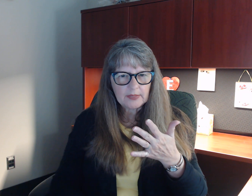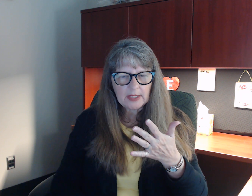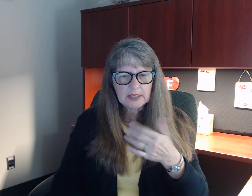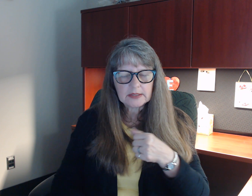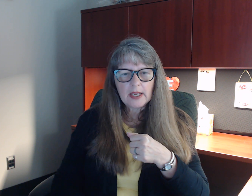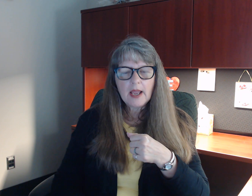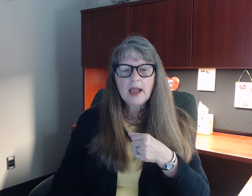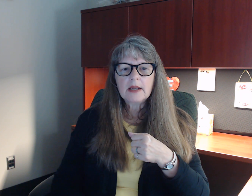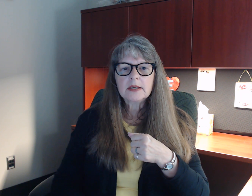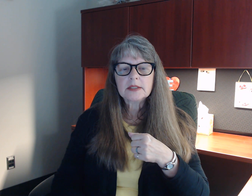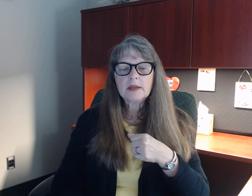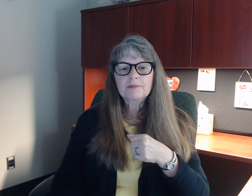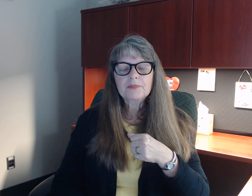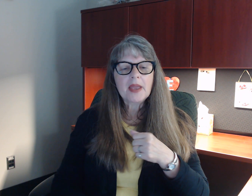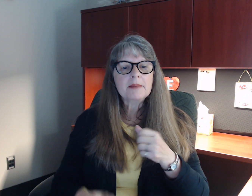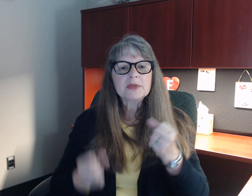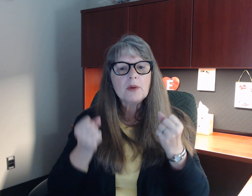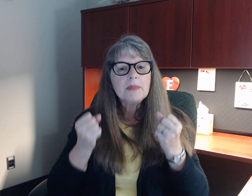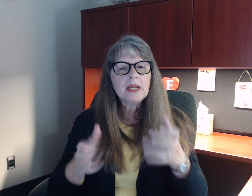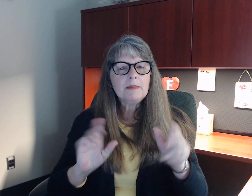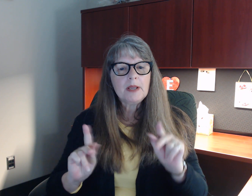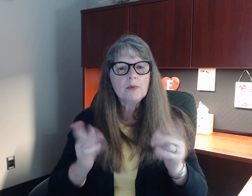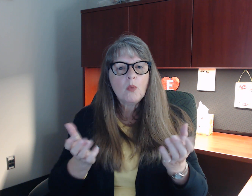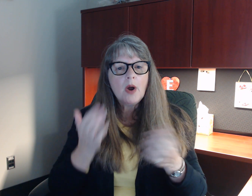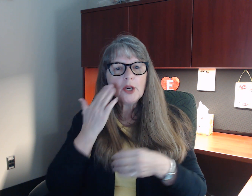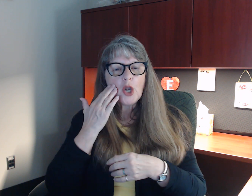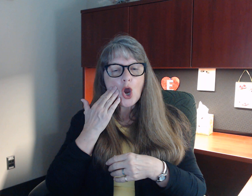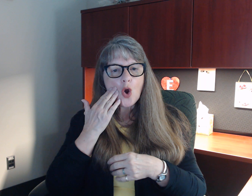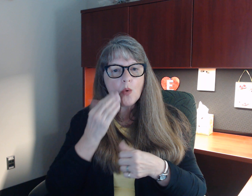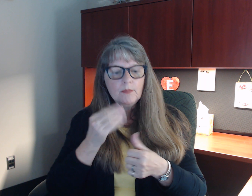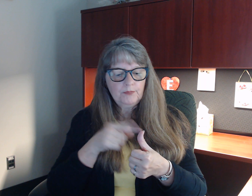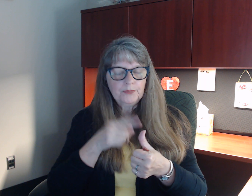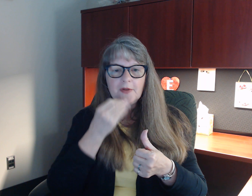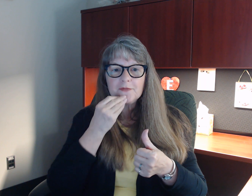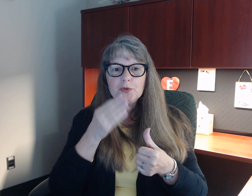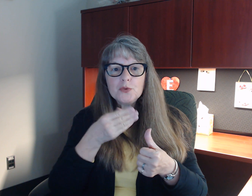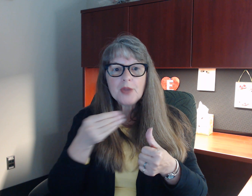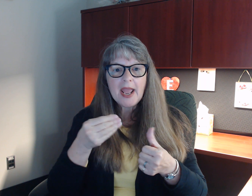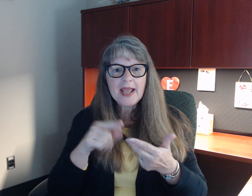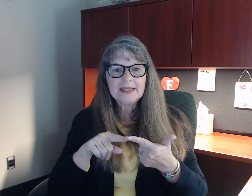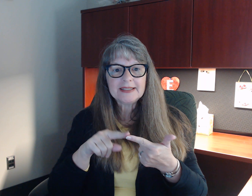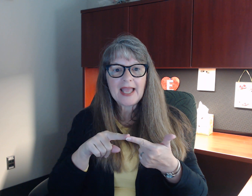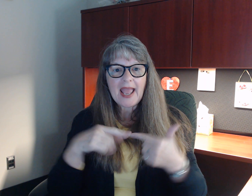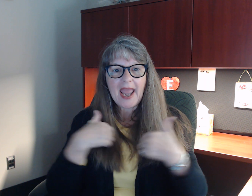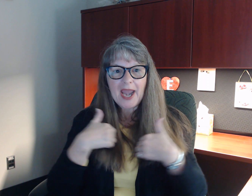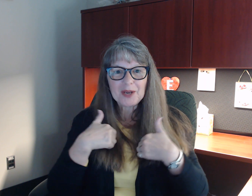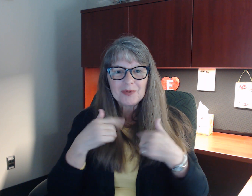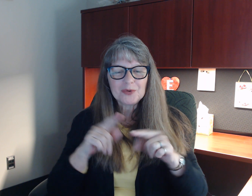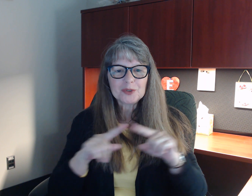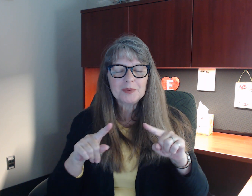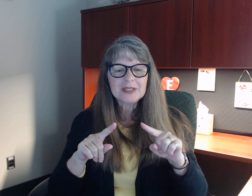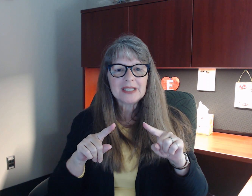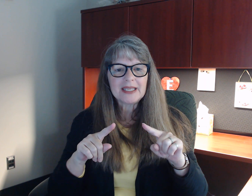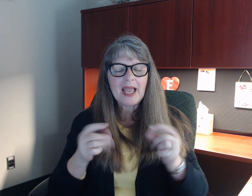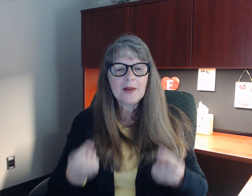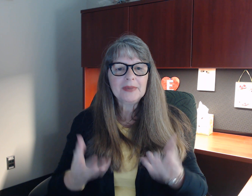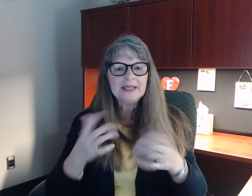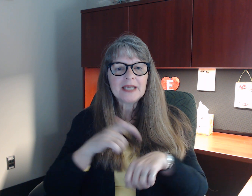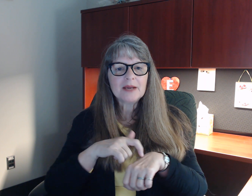things. Because so many people want to know food and animals, but it's like, how many times do